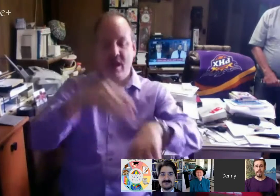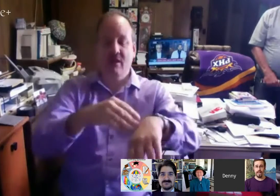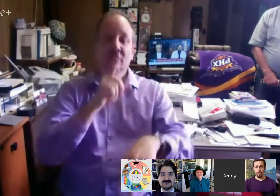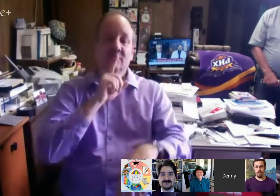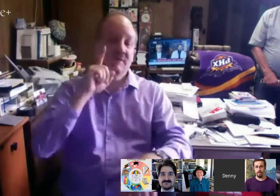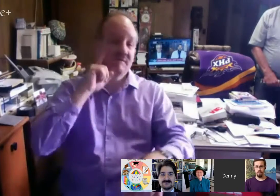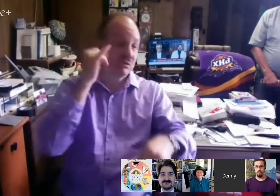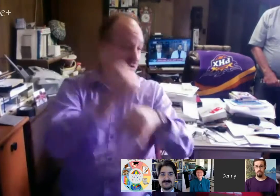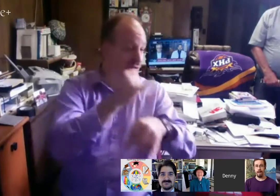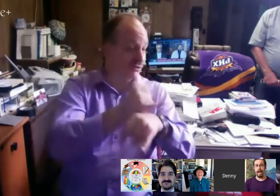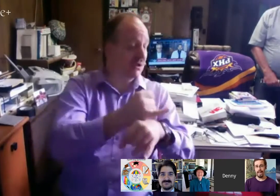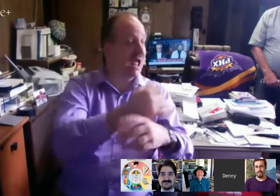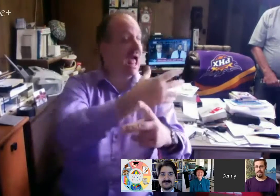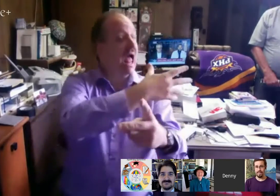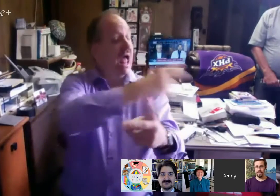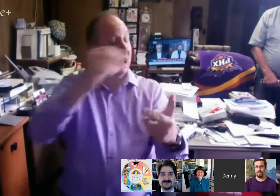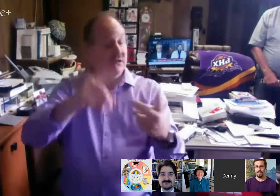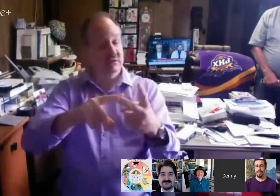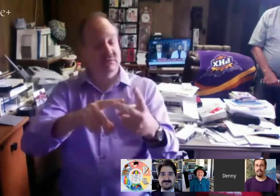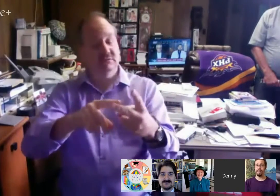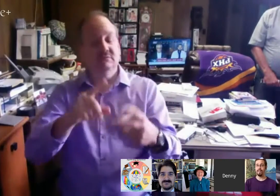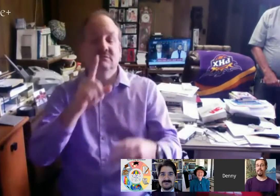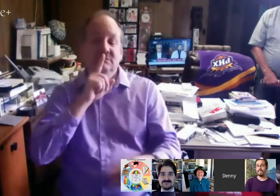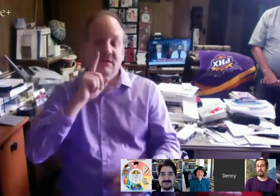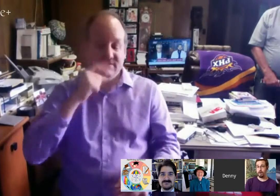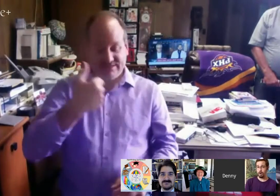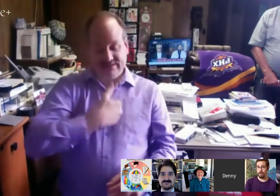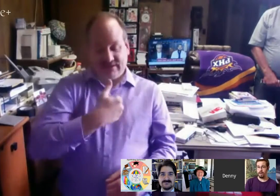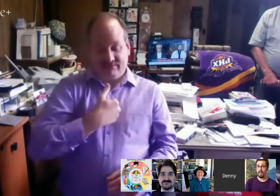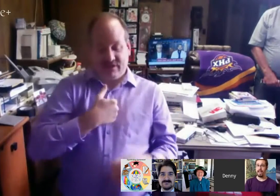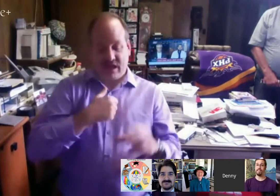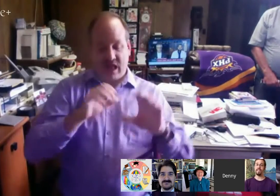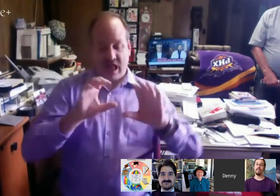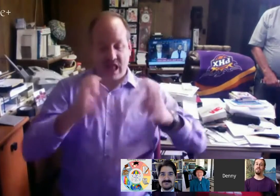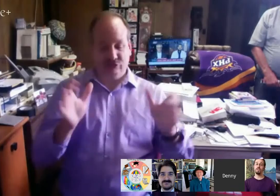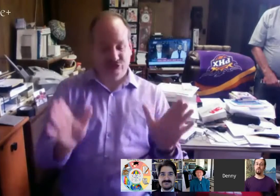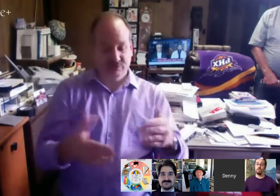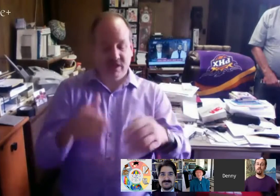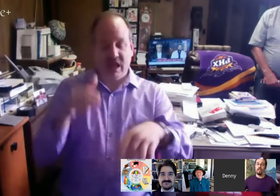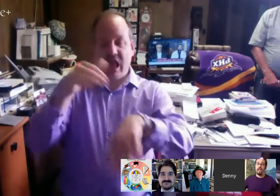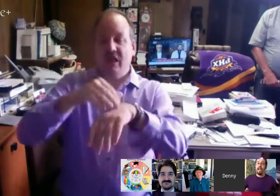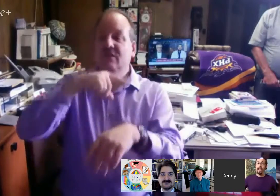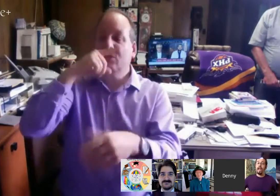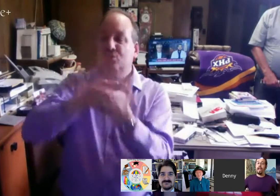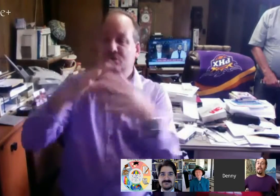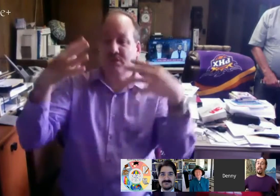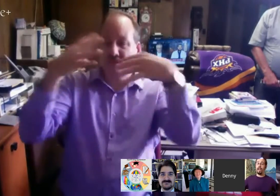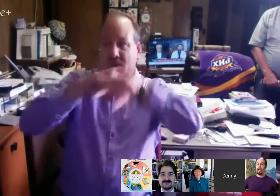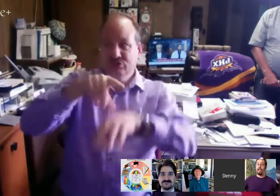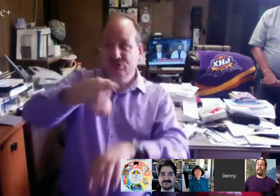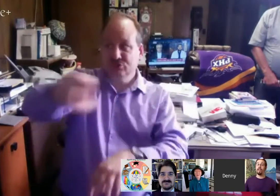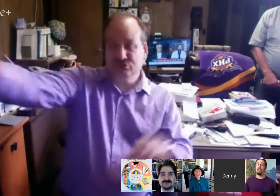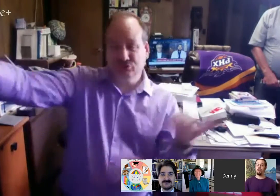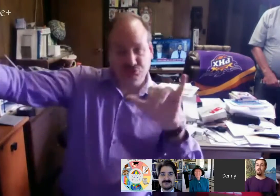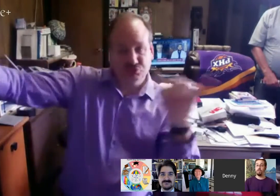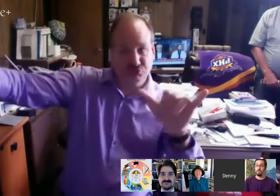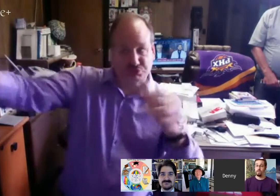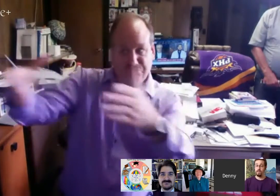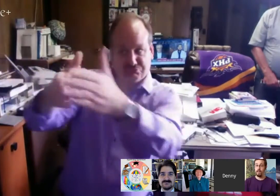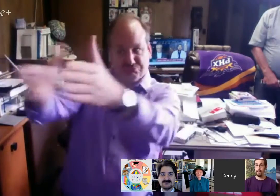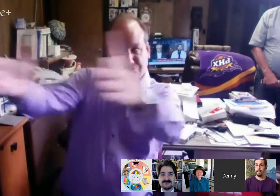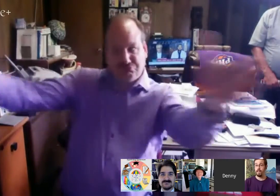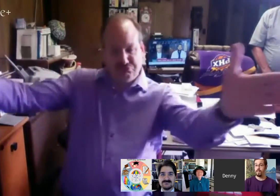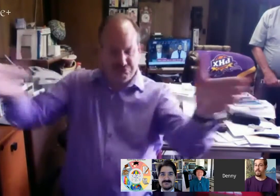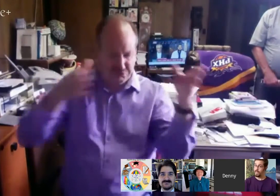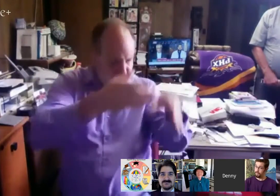the sign writing pilot experiment at the deaf school, and